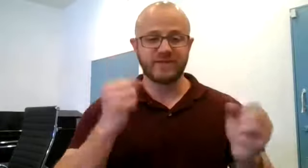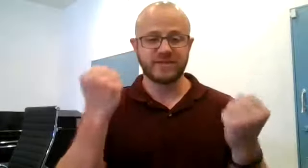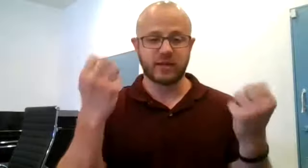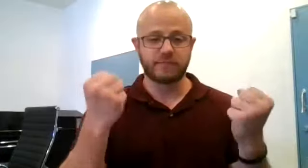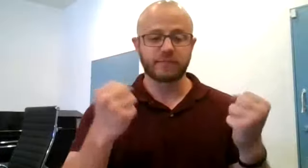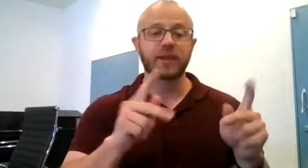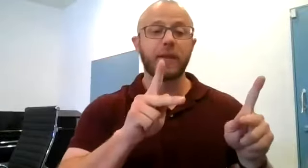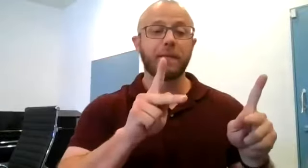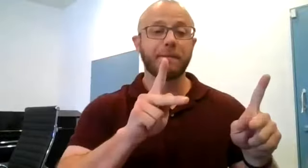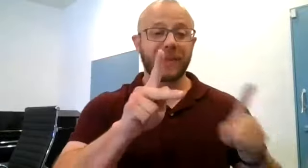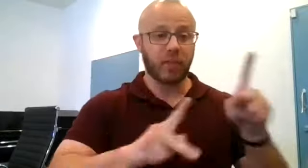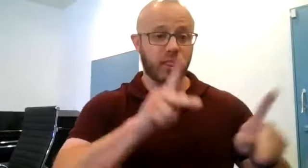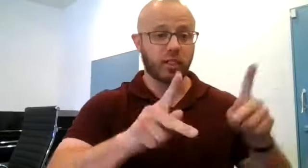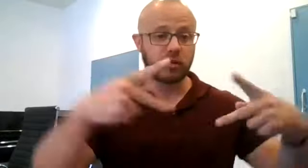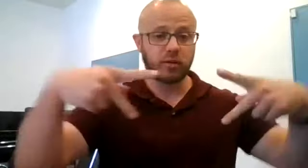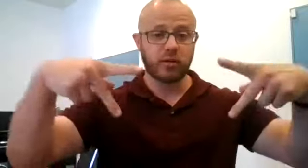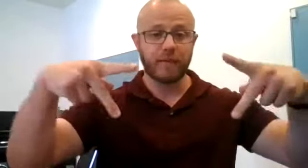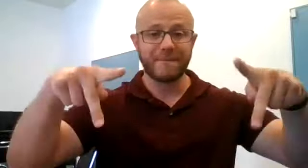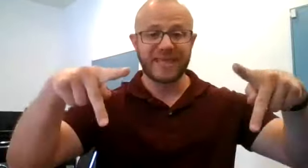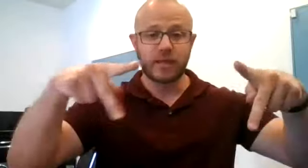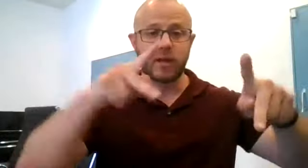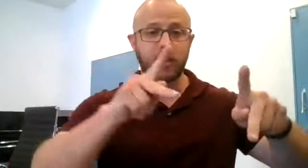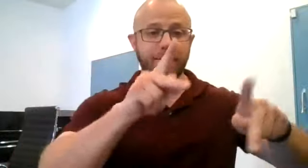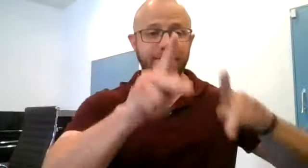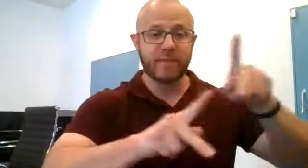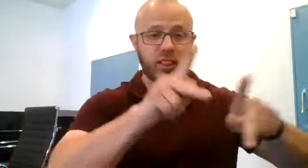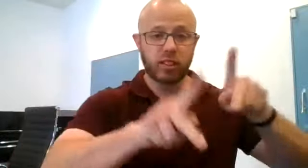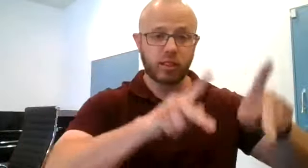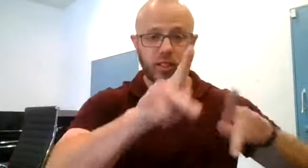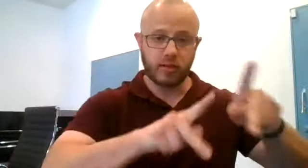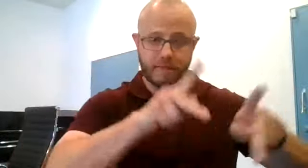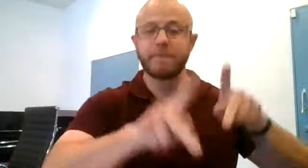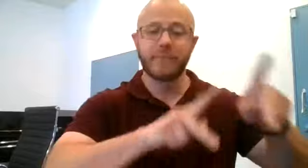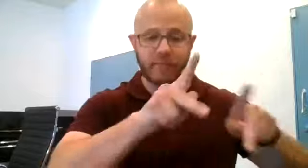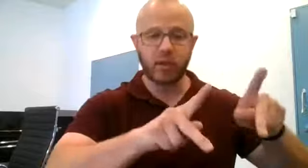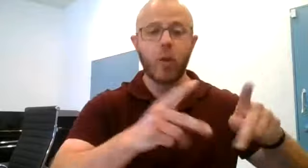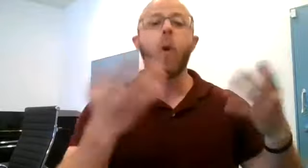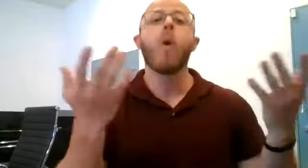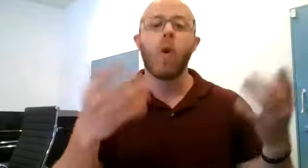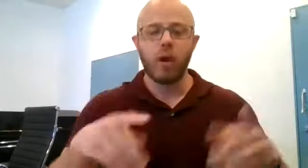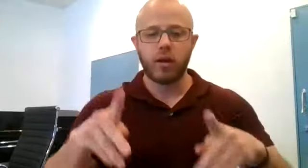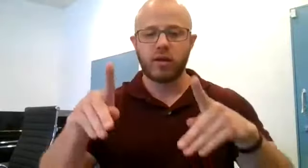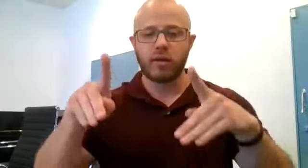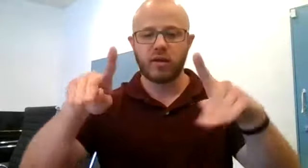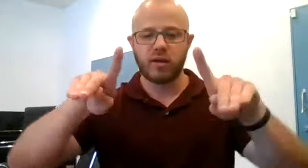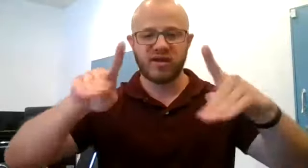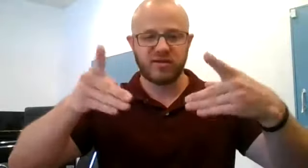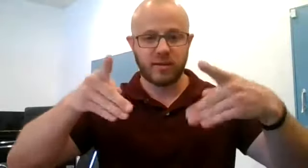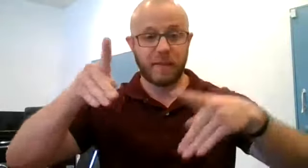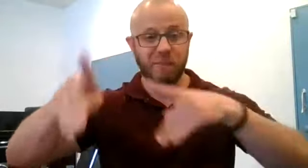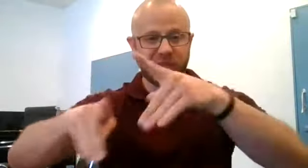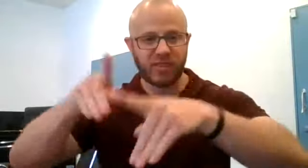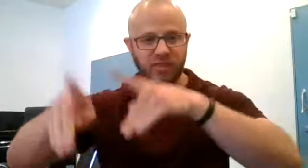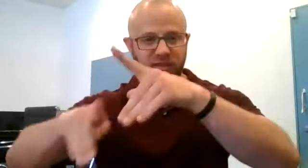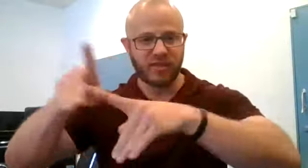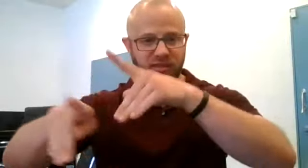So you see two different signs for this. This is people, remember the P's, people, moving forward. And